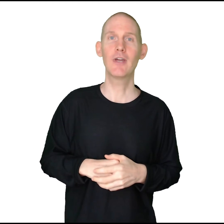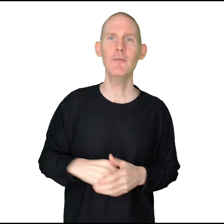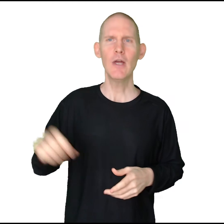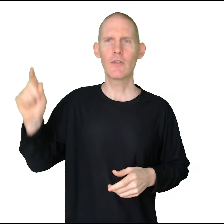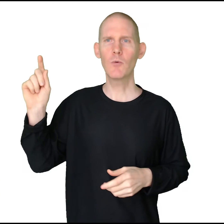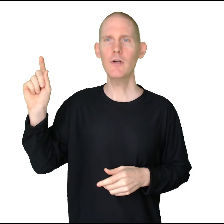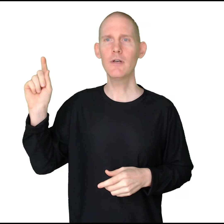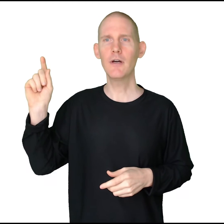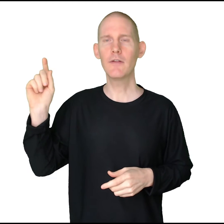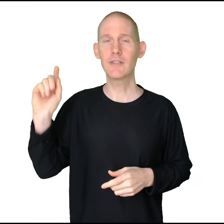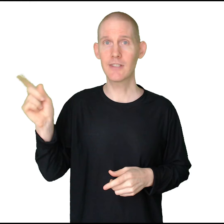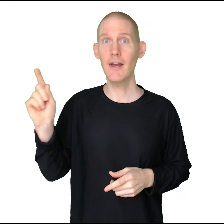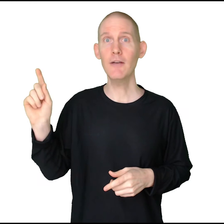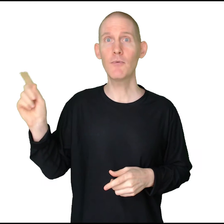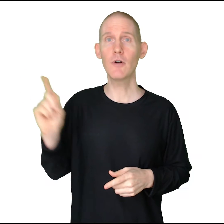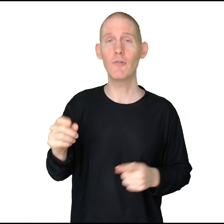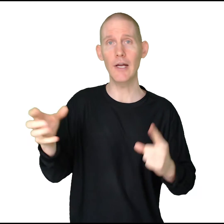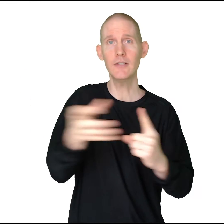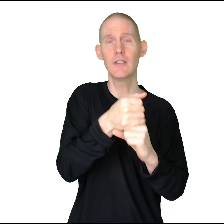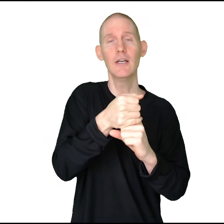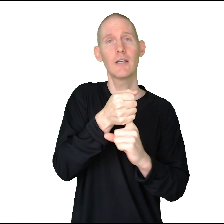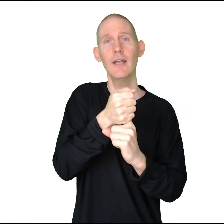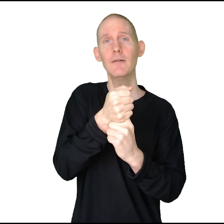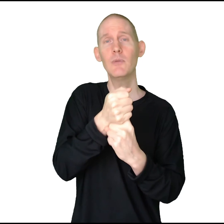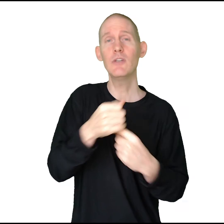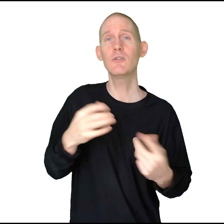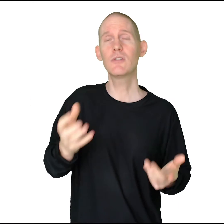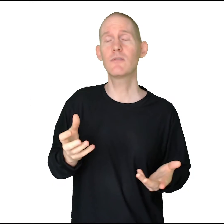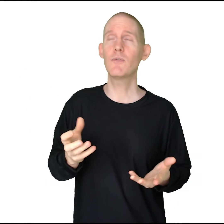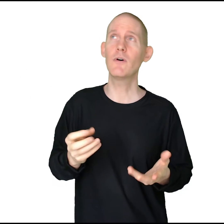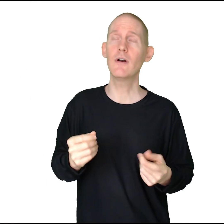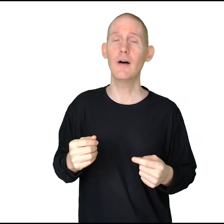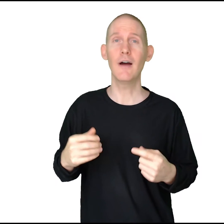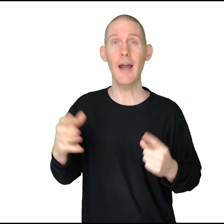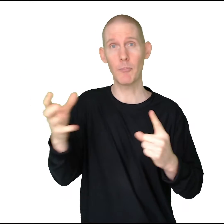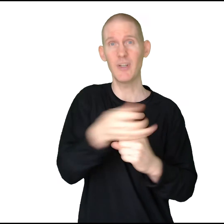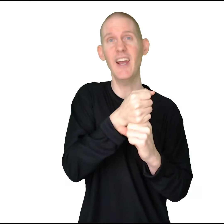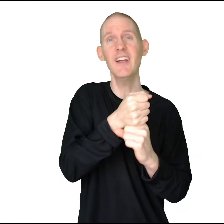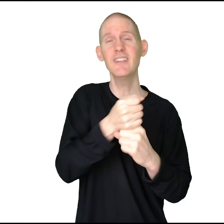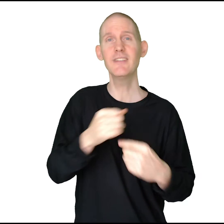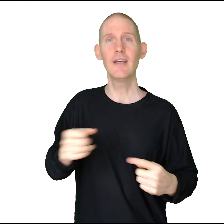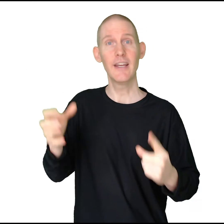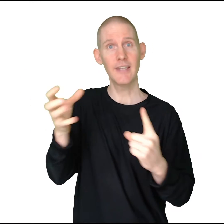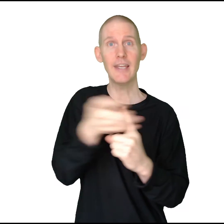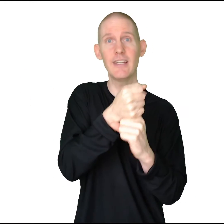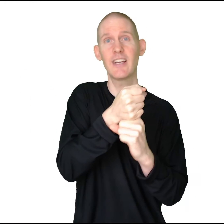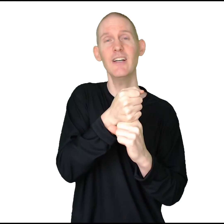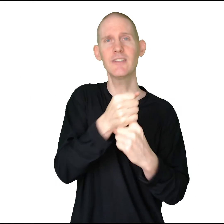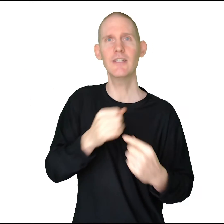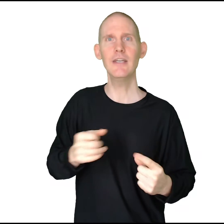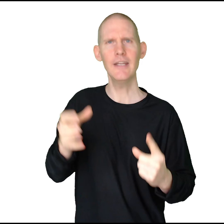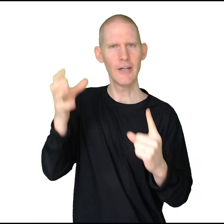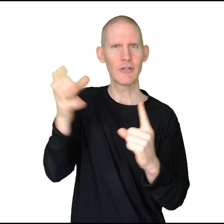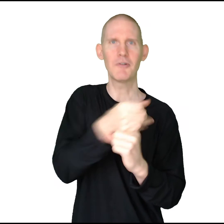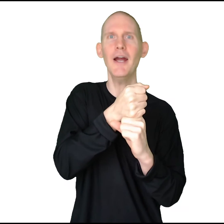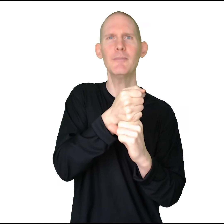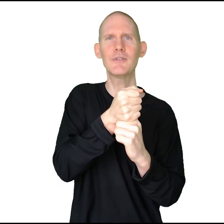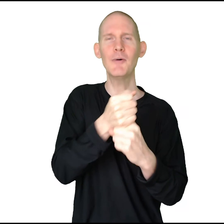Okay, the sign for arrest can be used for apprehend, take into custody, grab